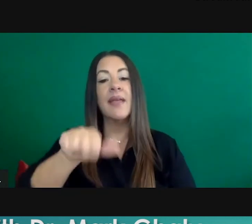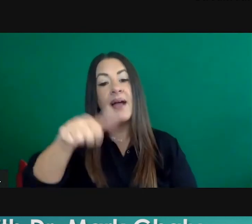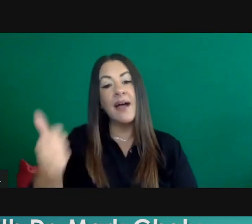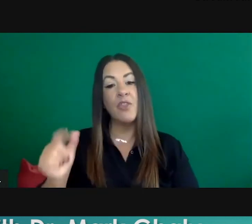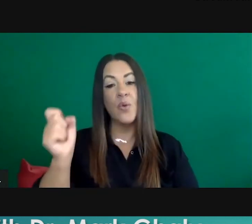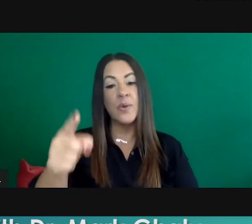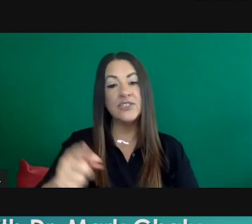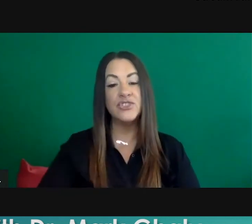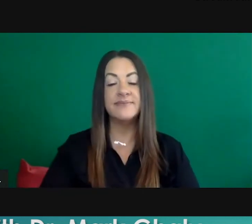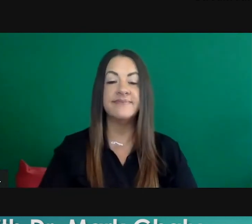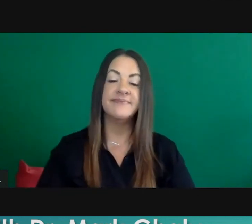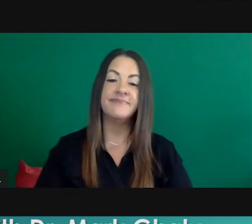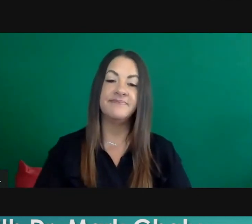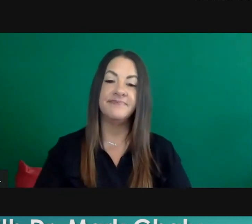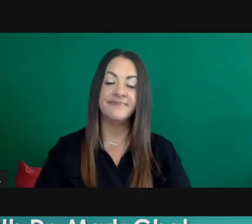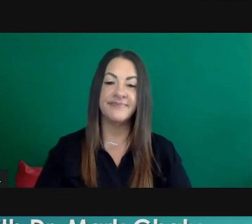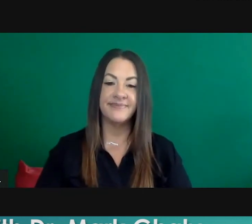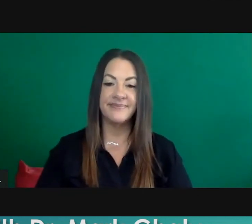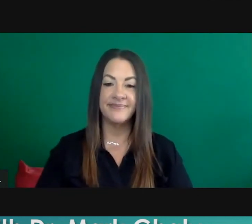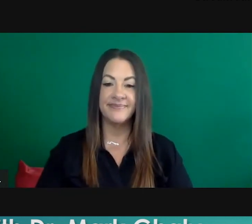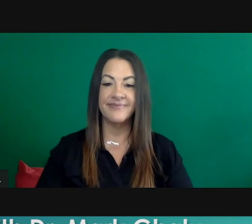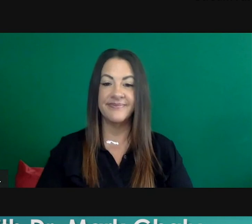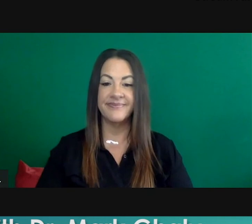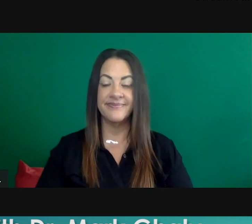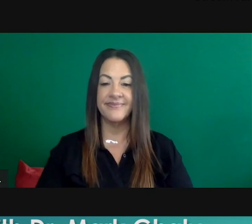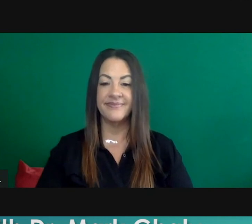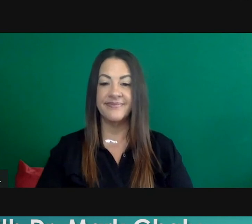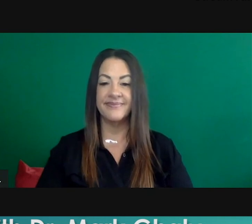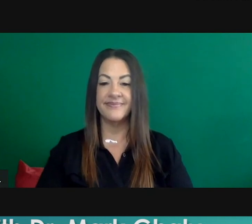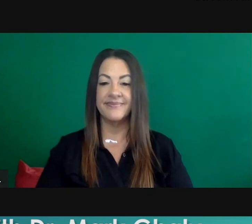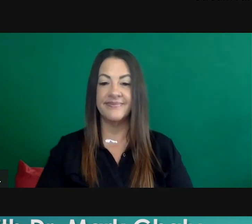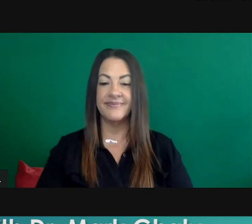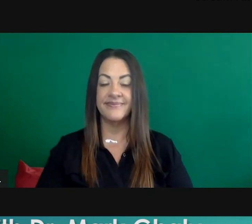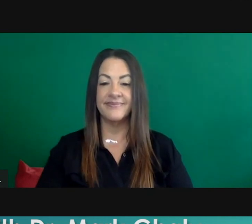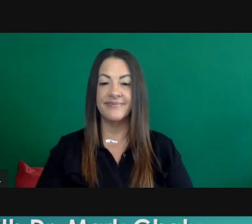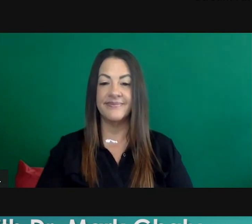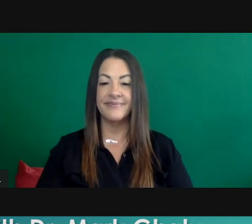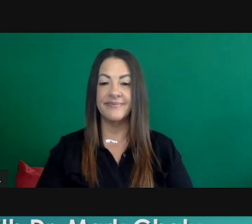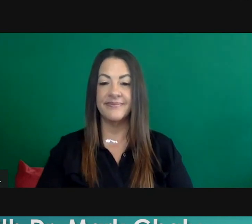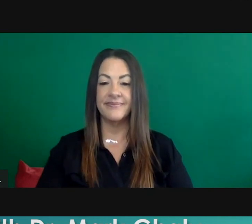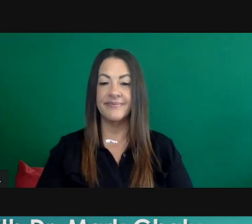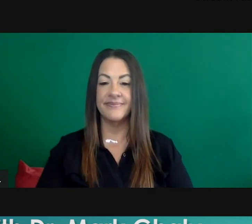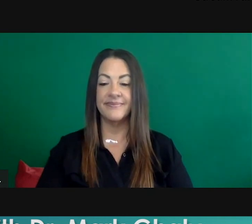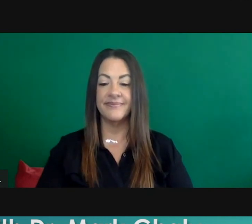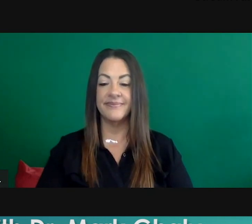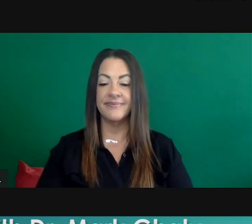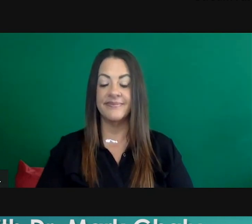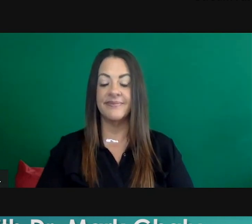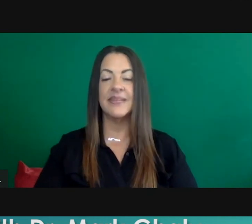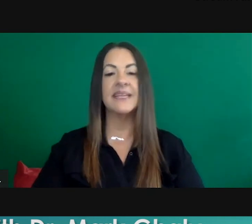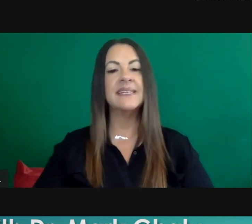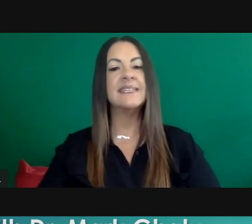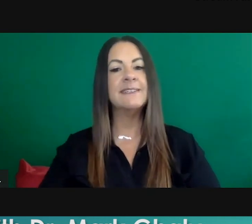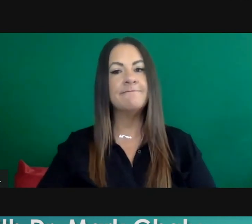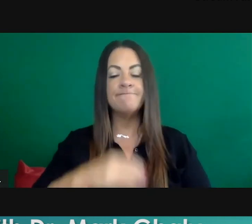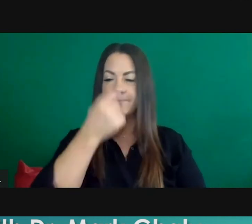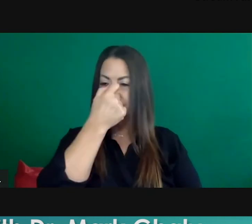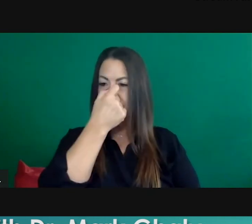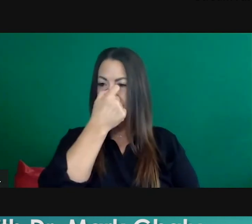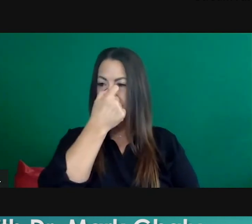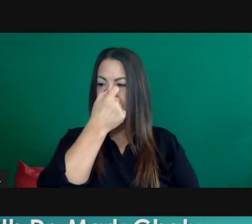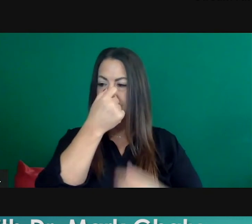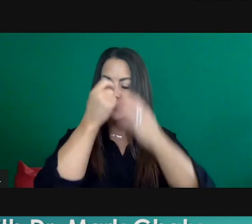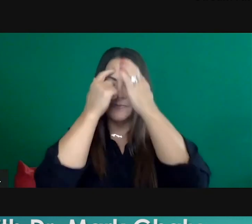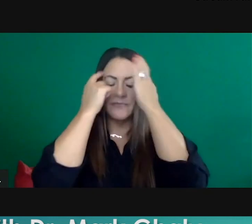Now, don't dumping a lot of toxins near the observatory at